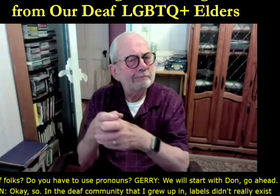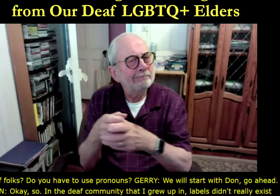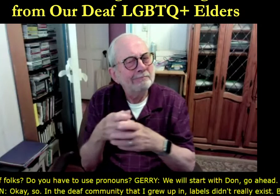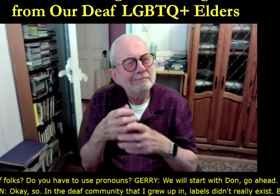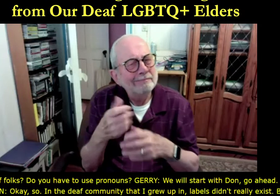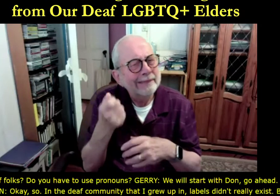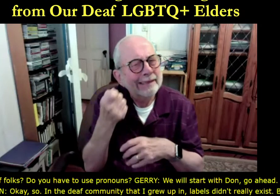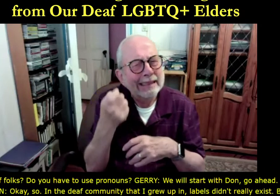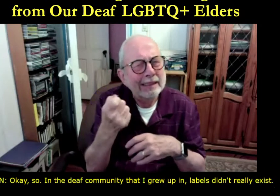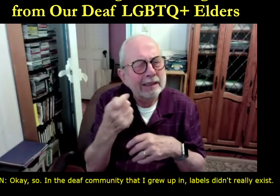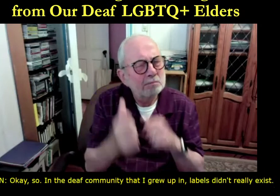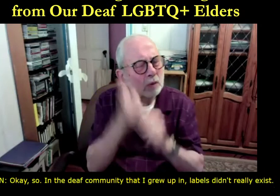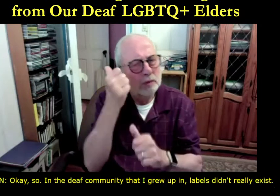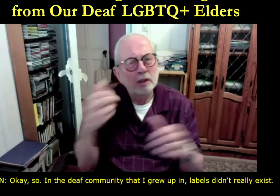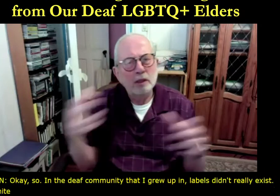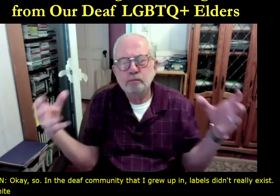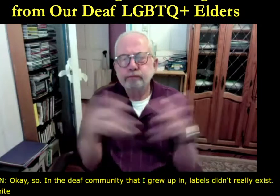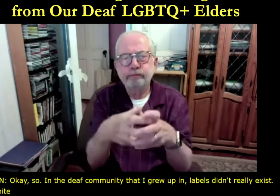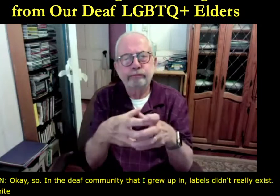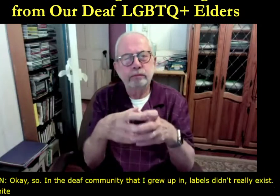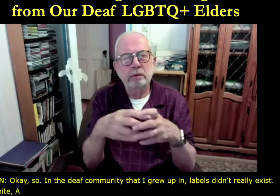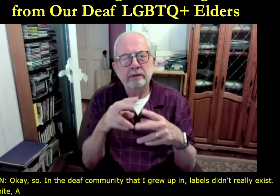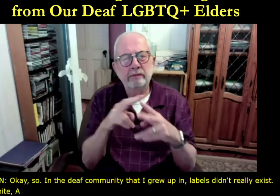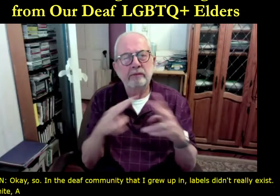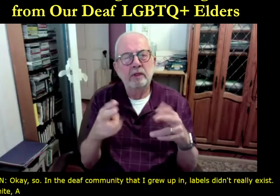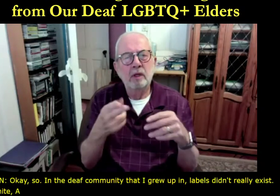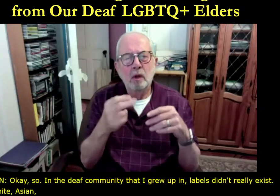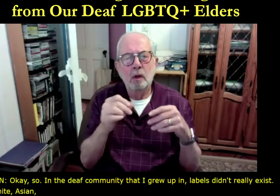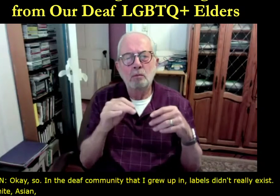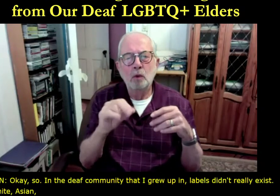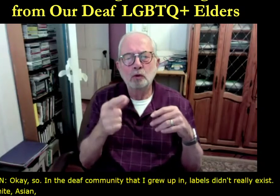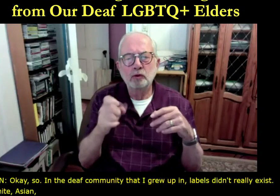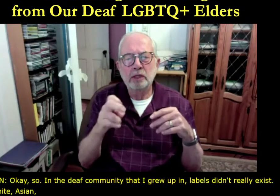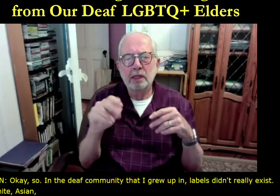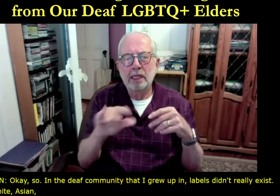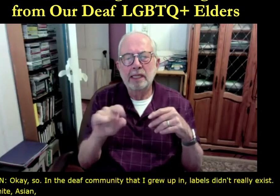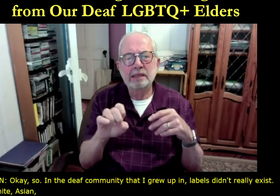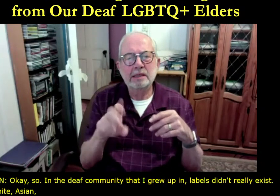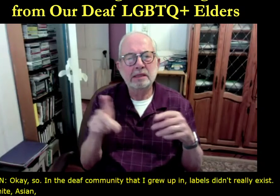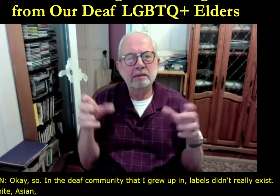race was. People got together. There was not a lot of self-segregation that occurred.